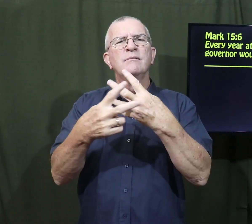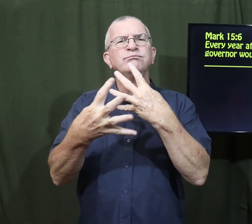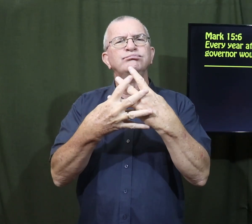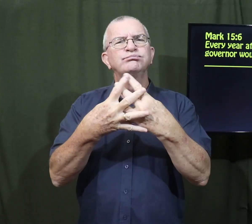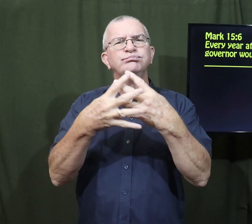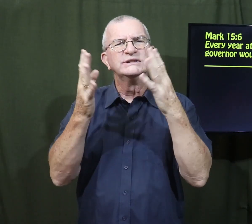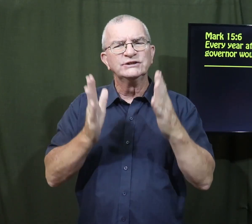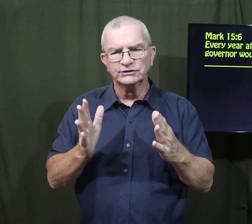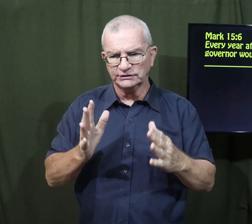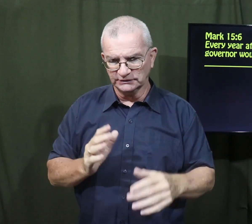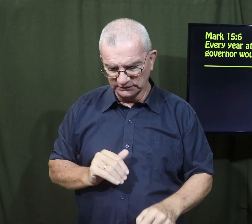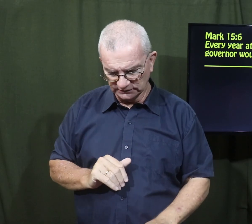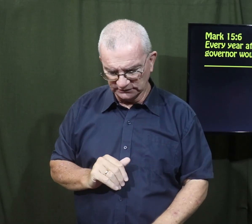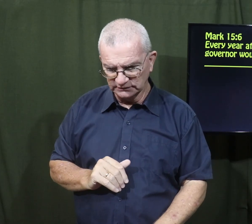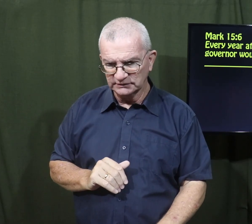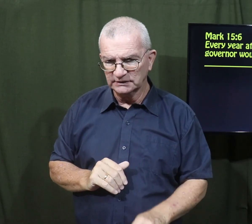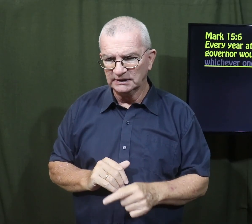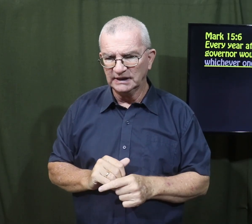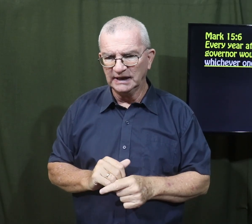free one prisoner,